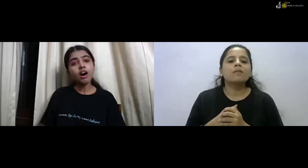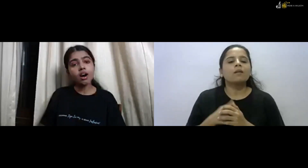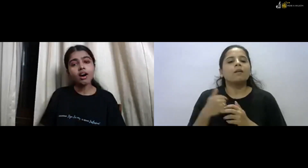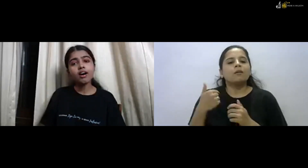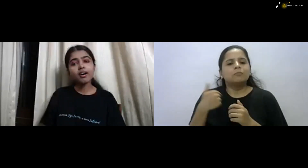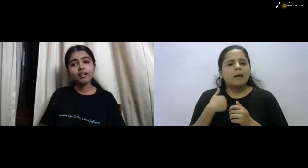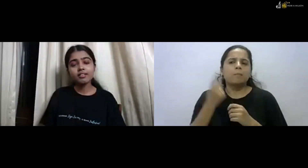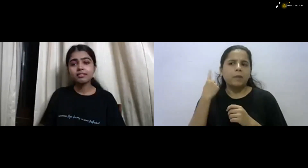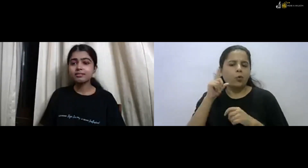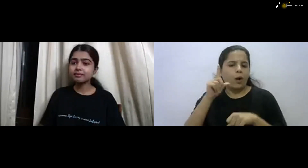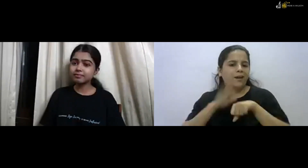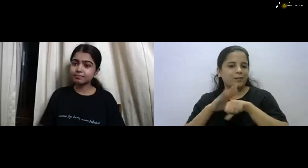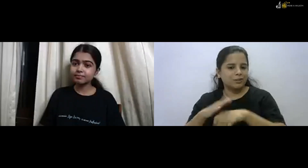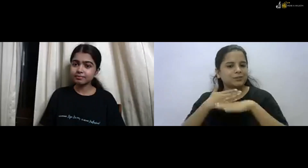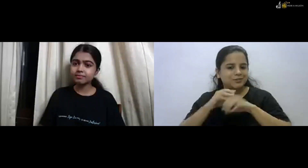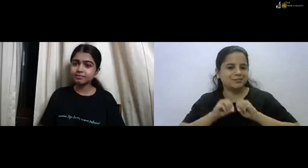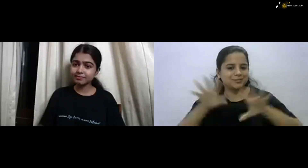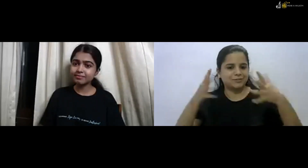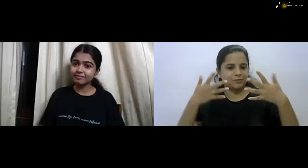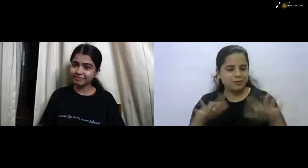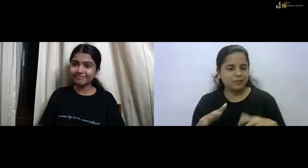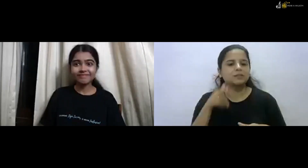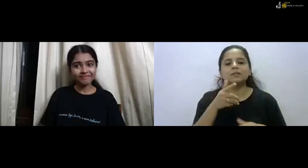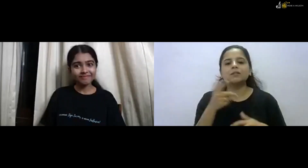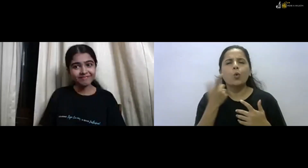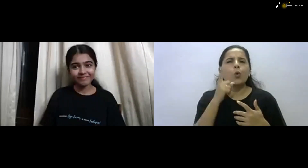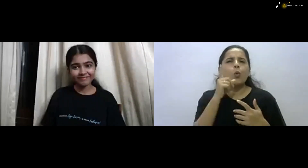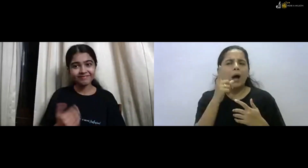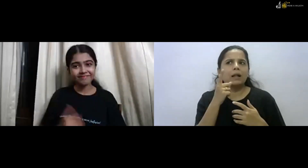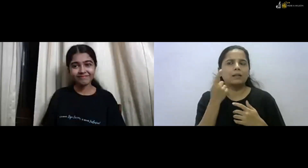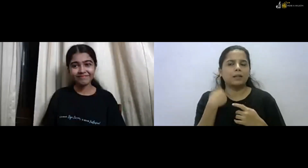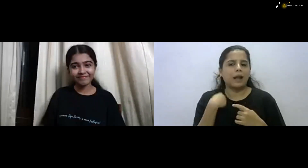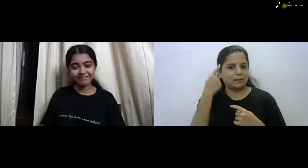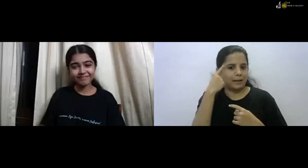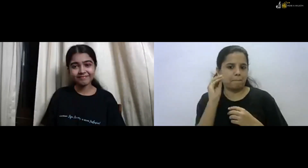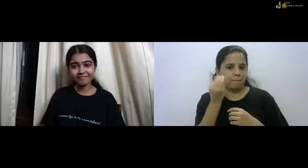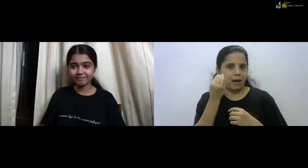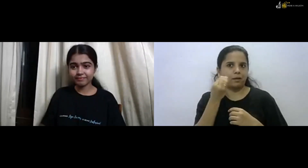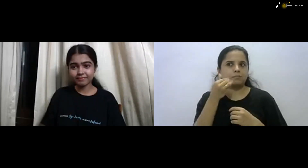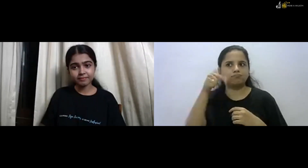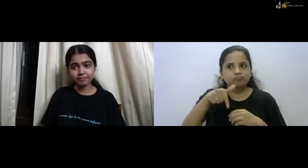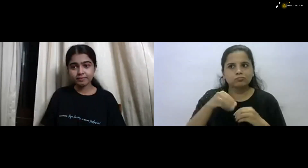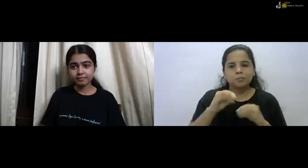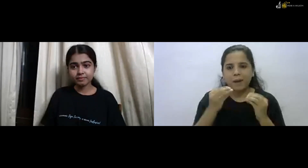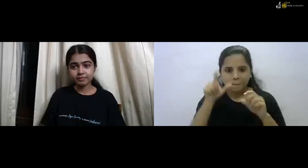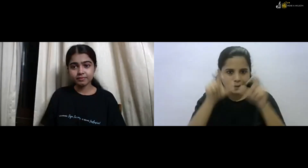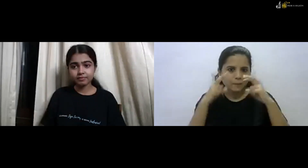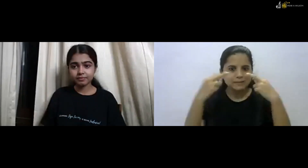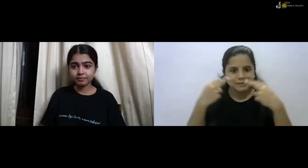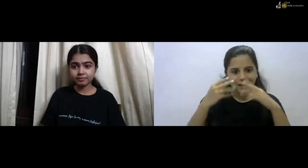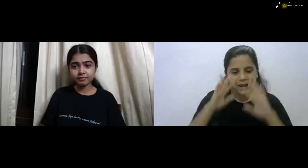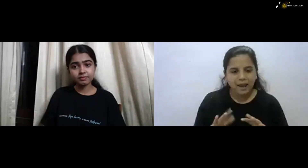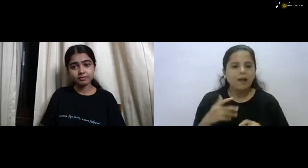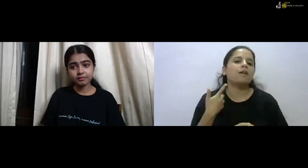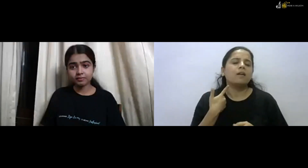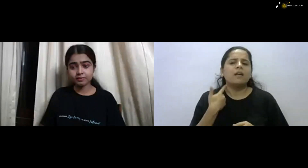are deaf. And I shared one of the experiences. I think that it was